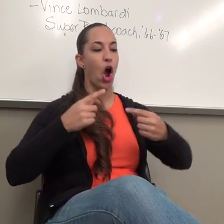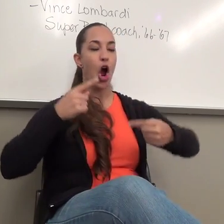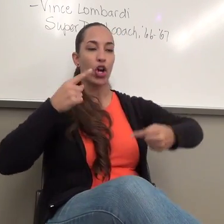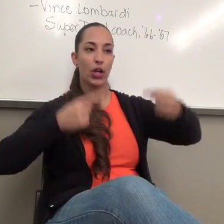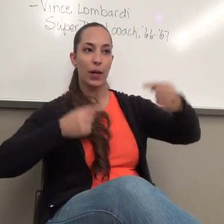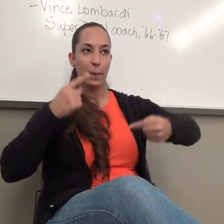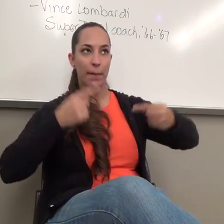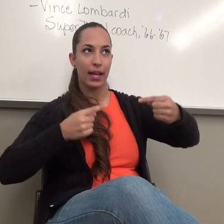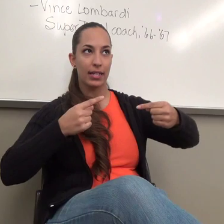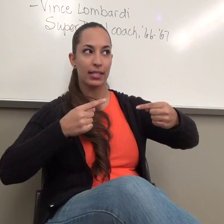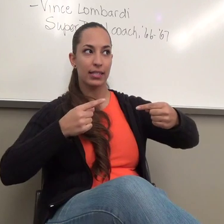topic sentence